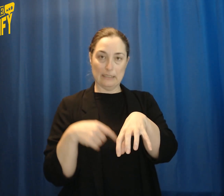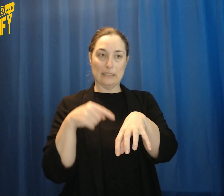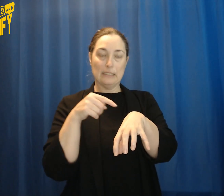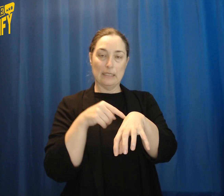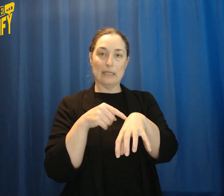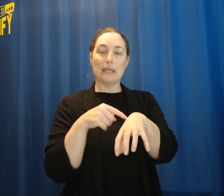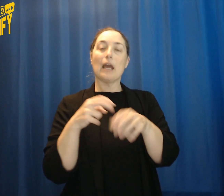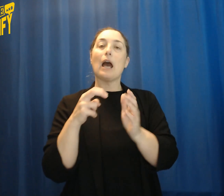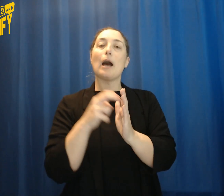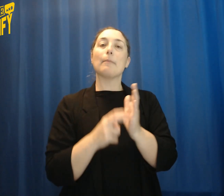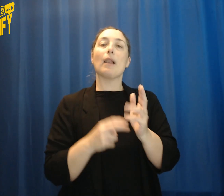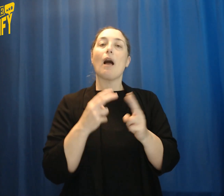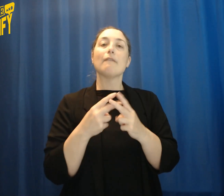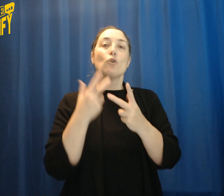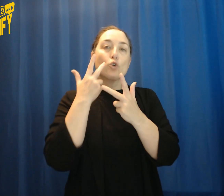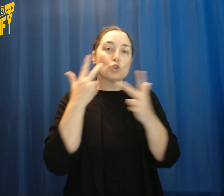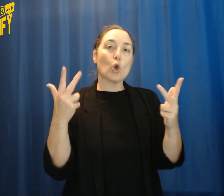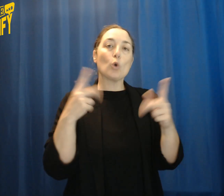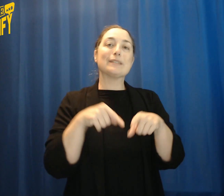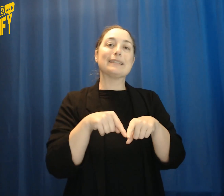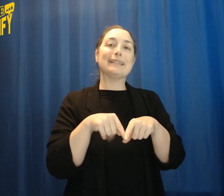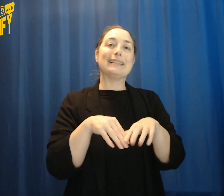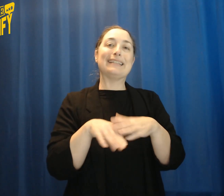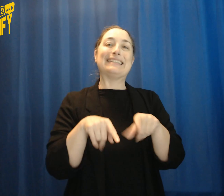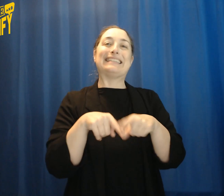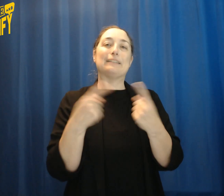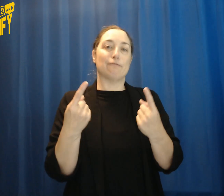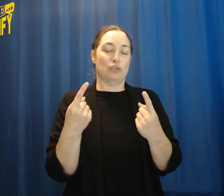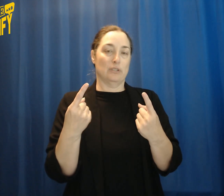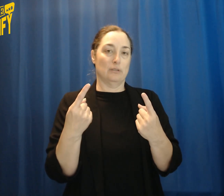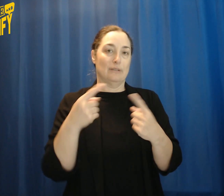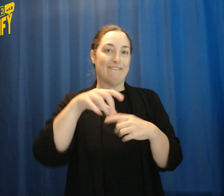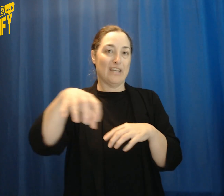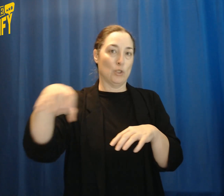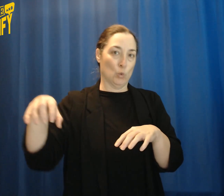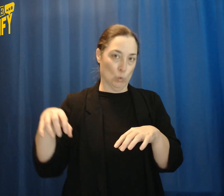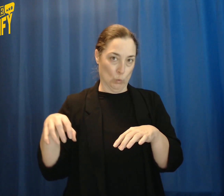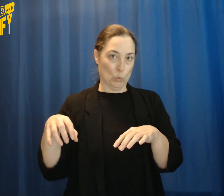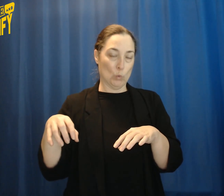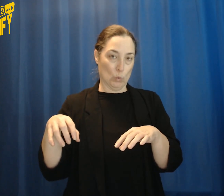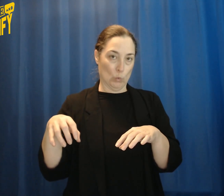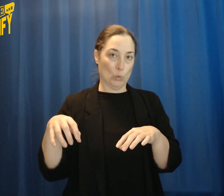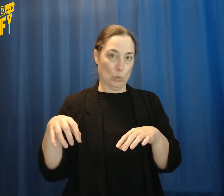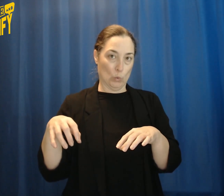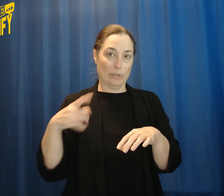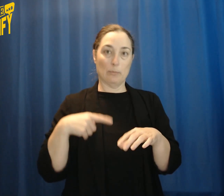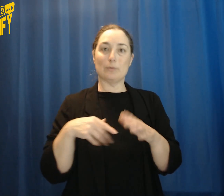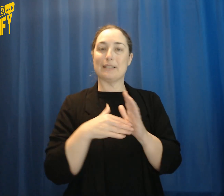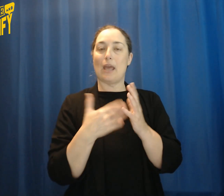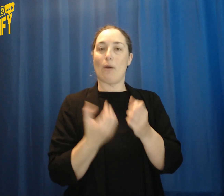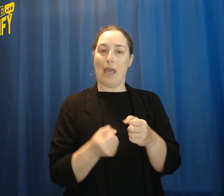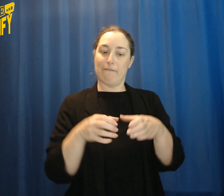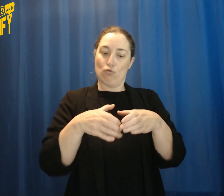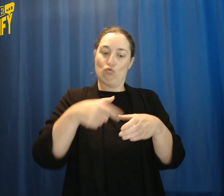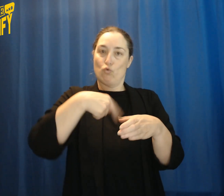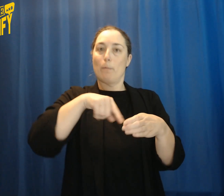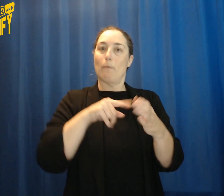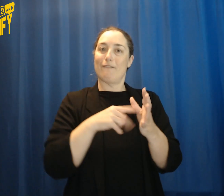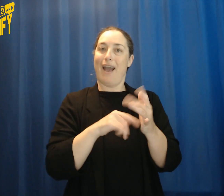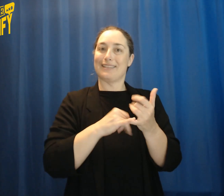at venues, exhibition venues, and because we have a stable of artists that we can draw from, we